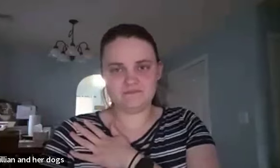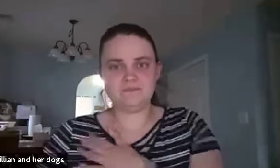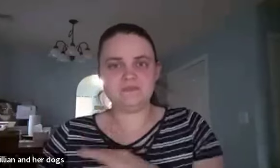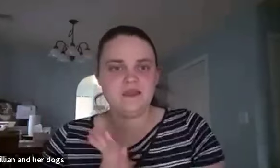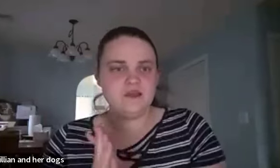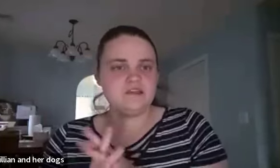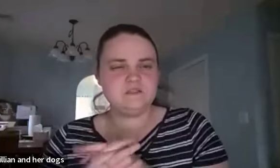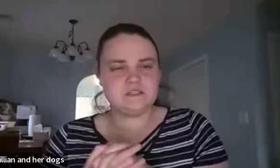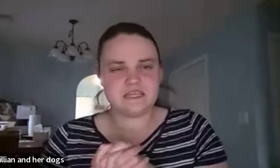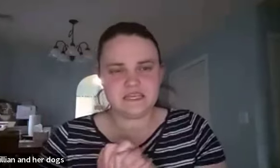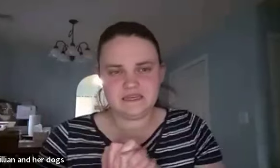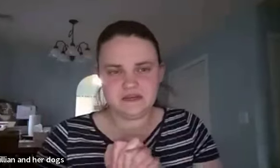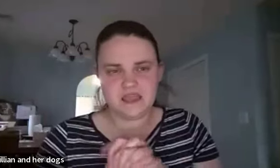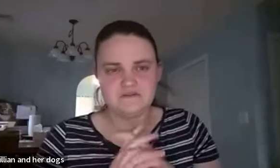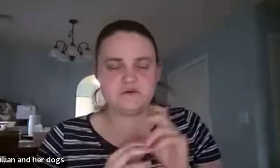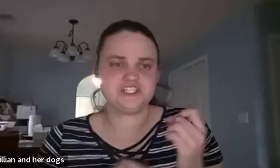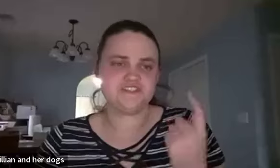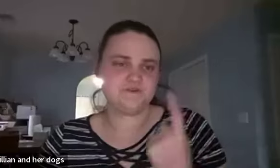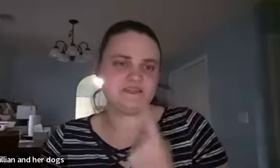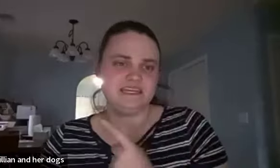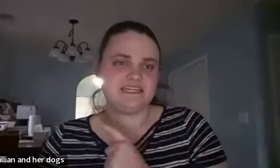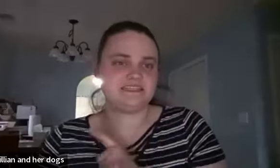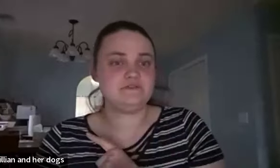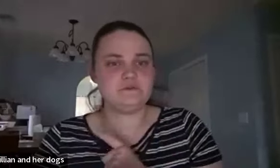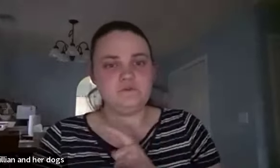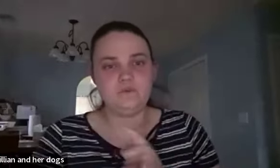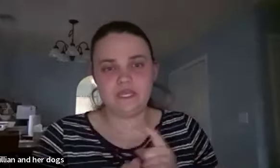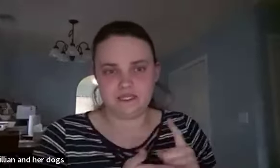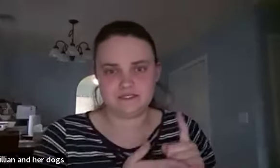Okay. Does anybody have any questions for the days of the week?